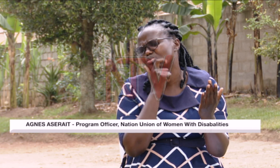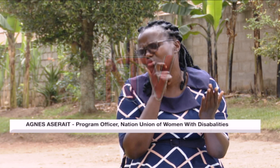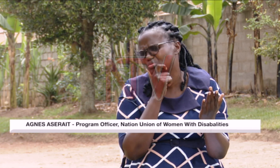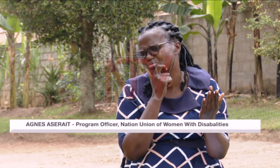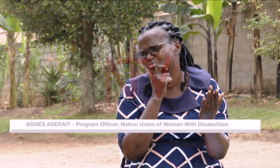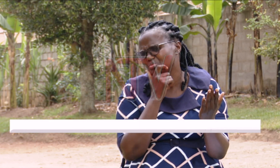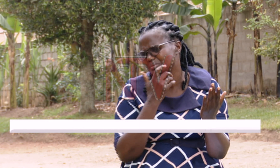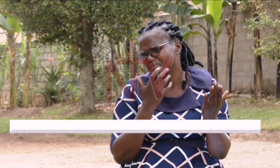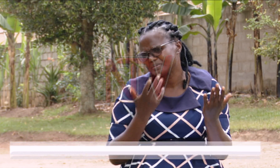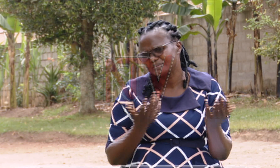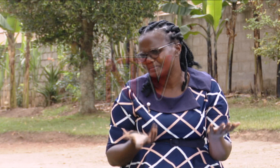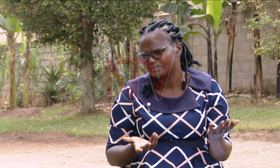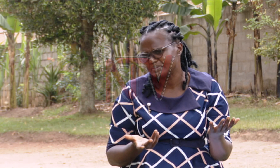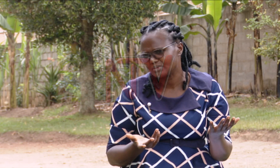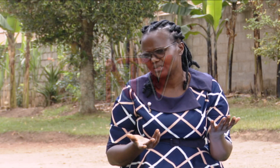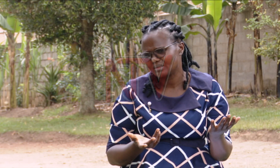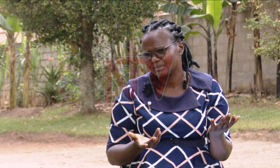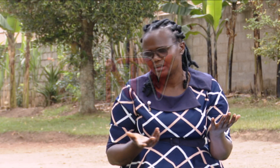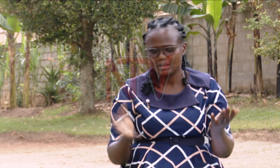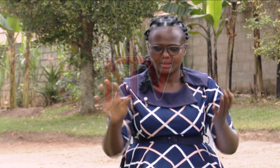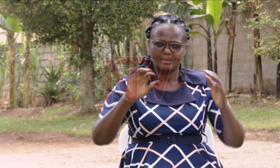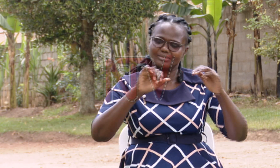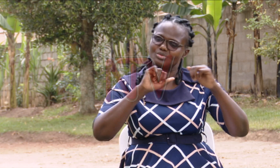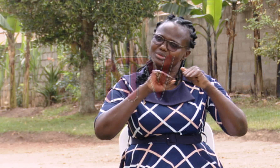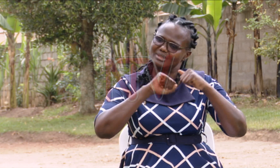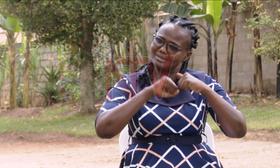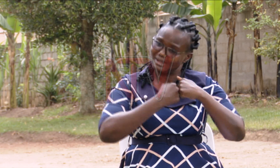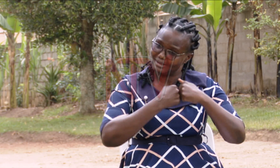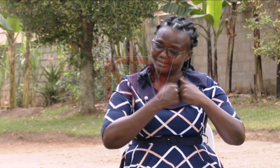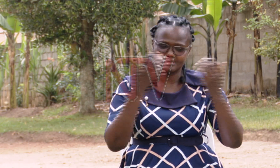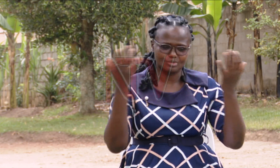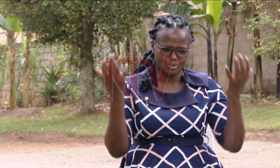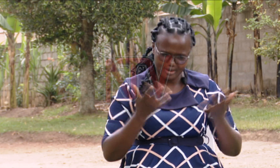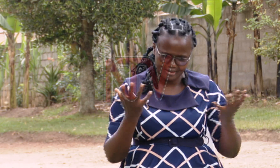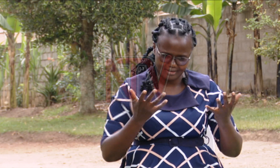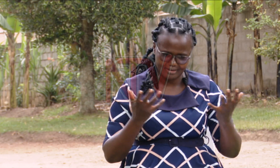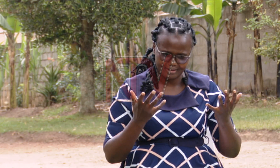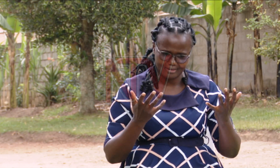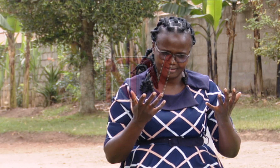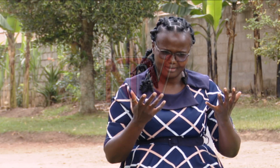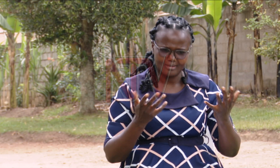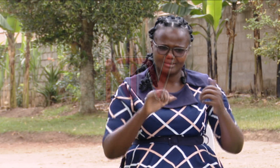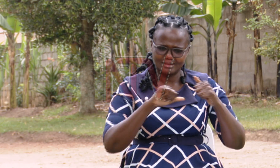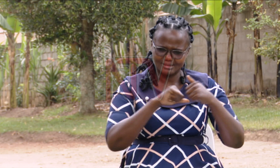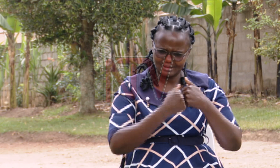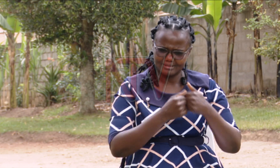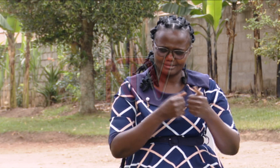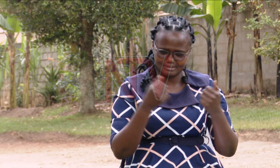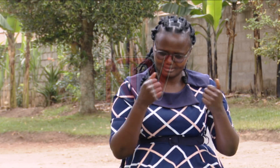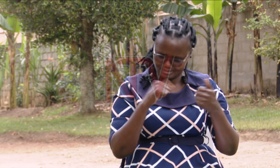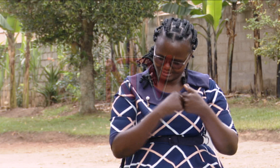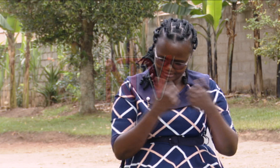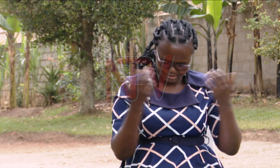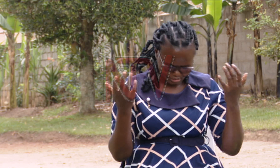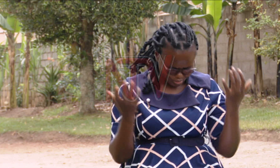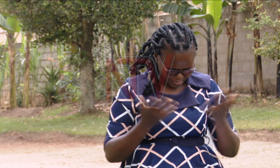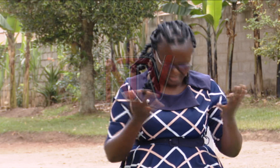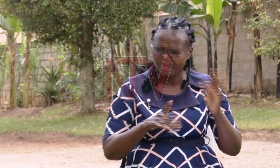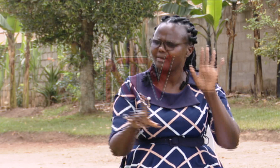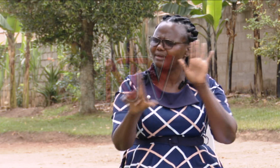just assume and they will write anything just because they cannot communicate. And that is the challenge. It's true